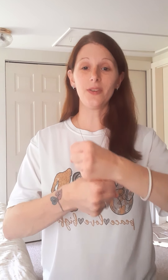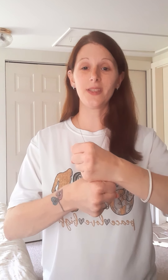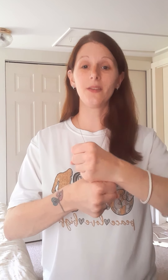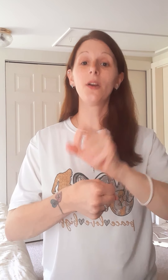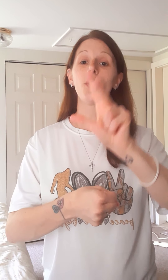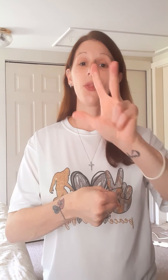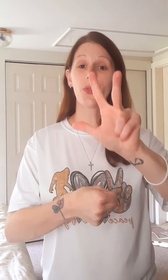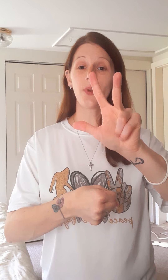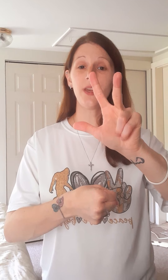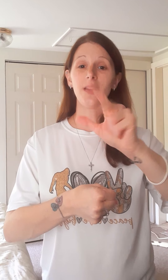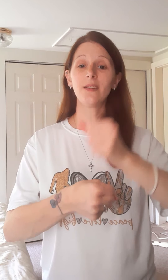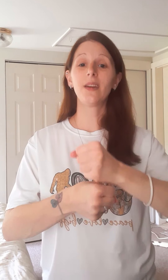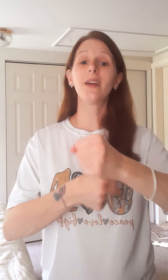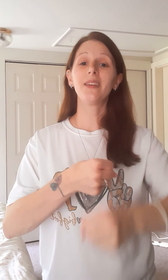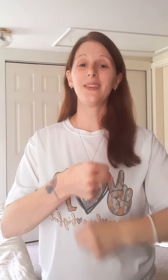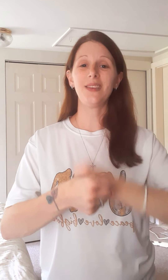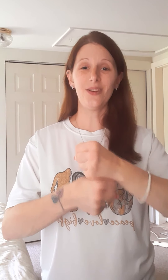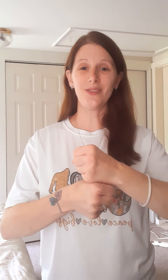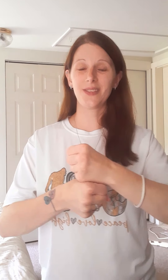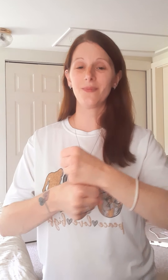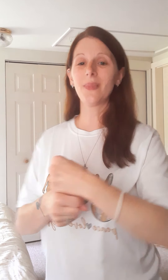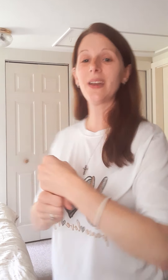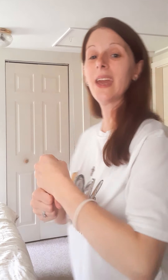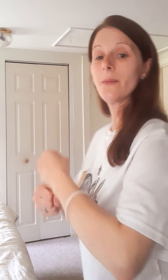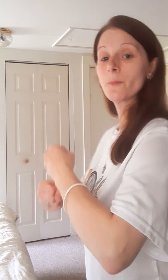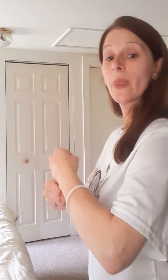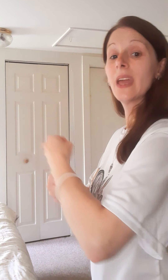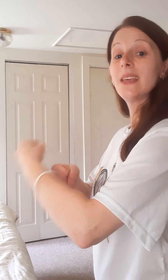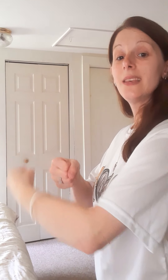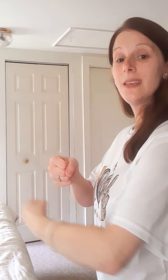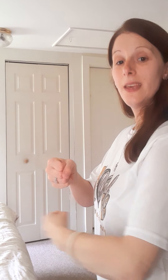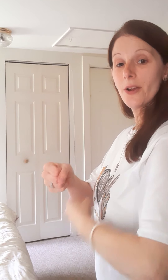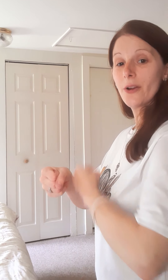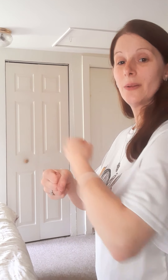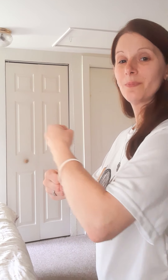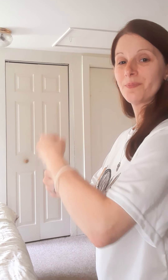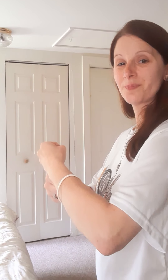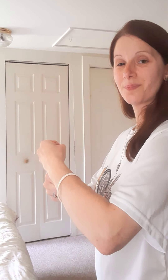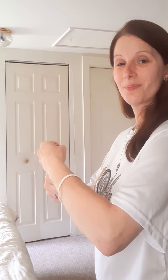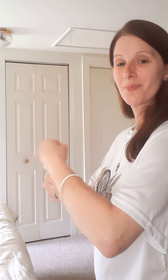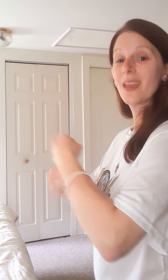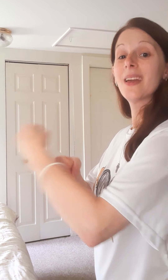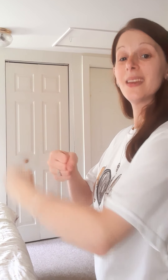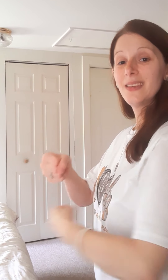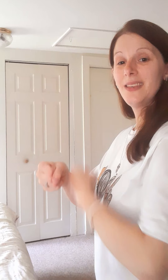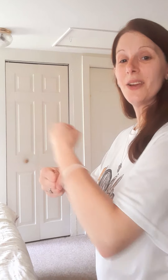years, 3 years. Again, year. Year.